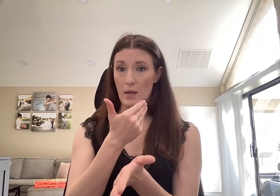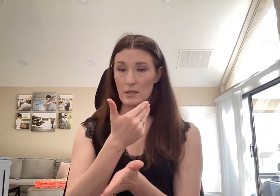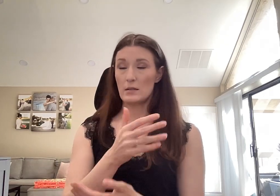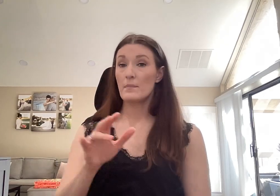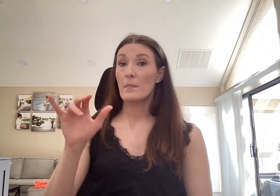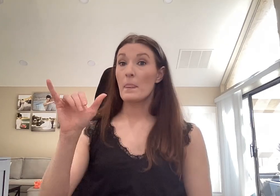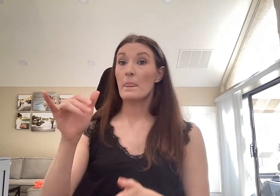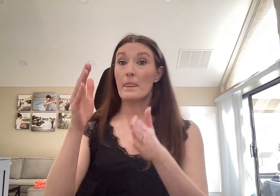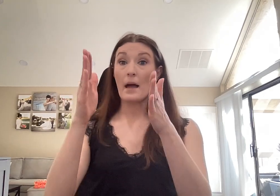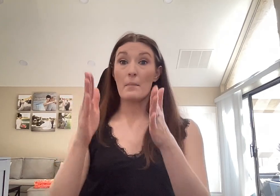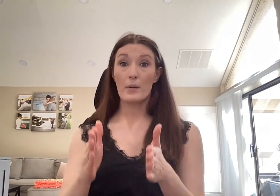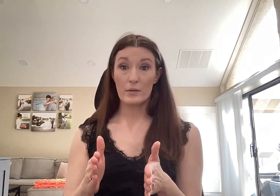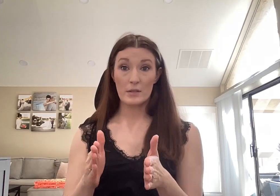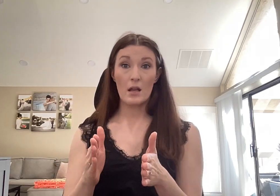spades. That person